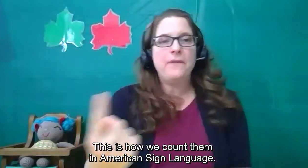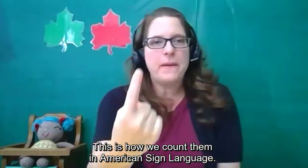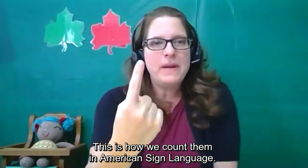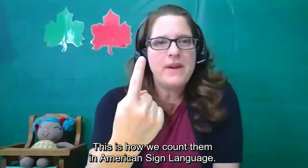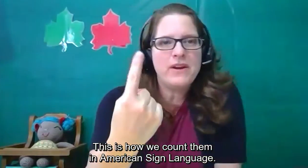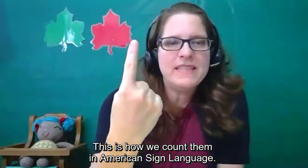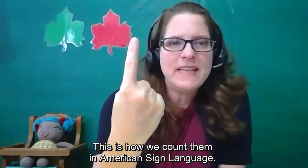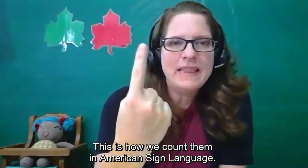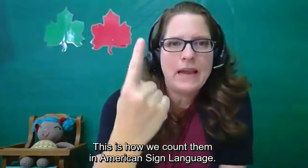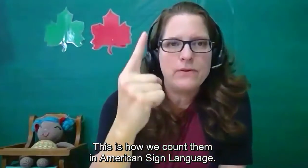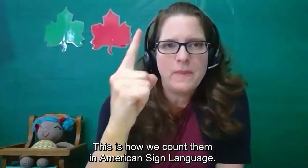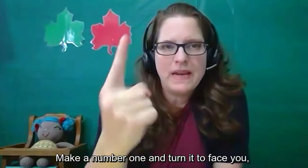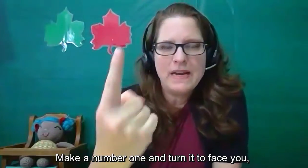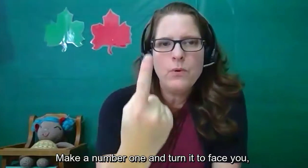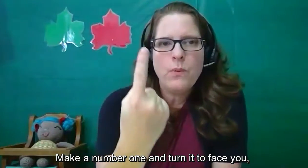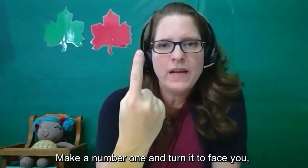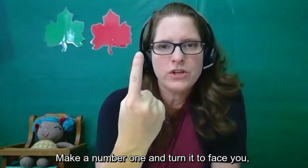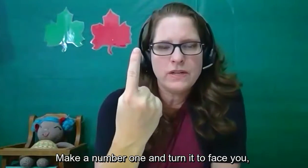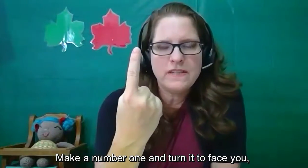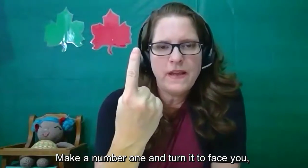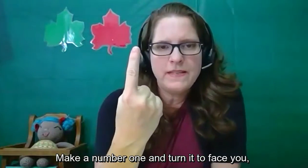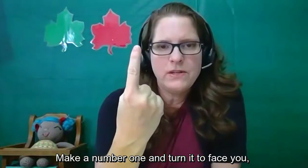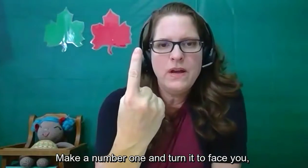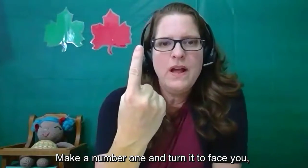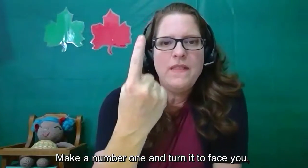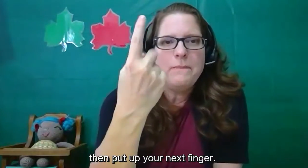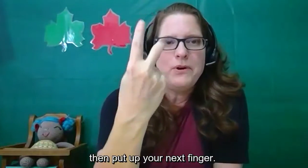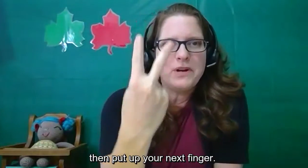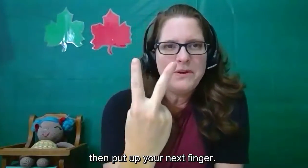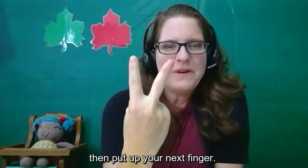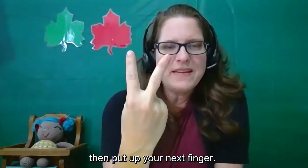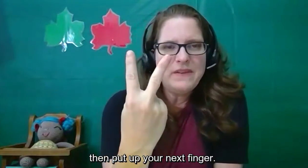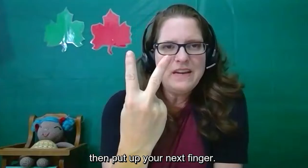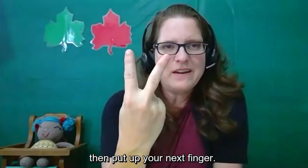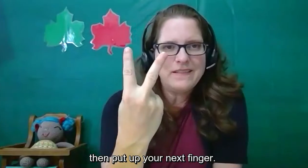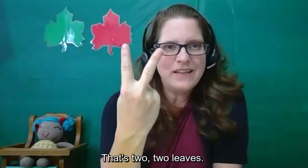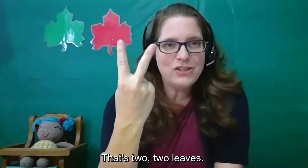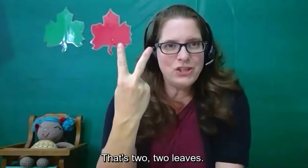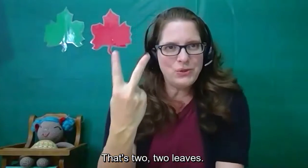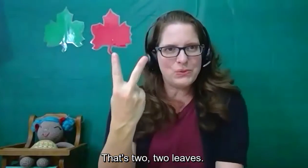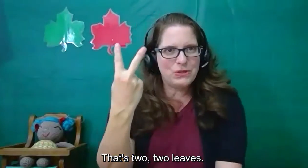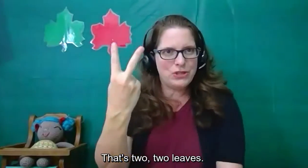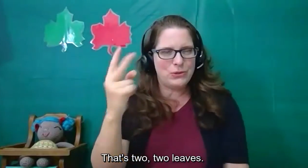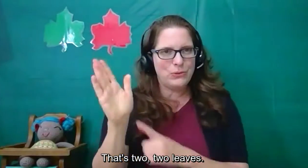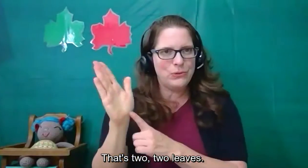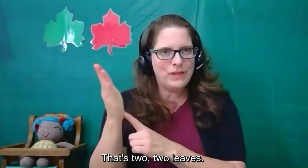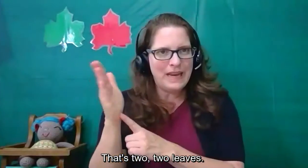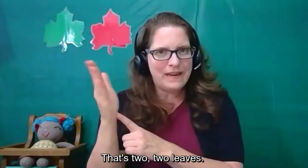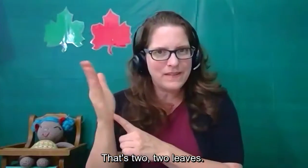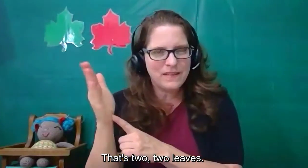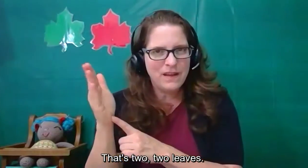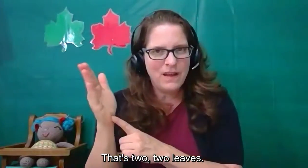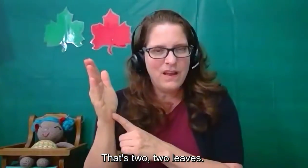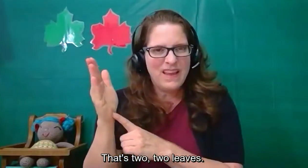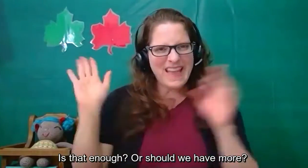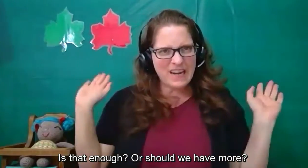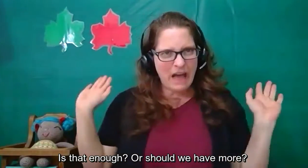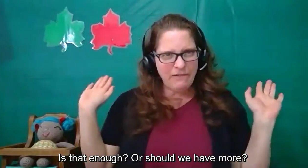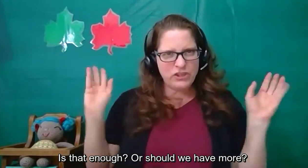them in American Sign Language. Make a number 1 and turn it to face you. Then put up your next finger. That's 2. 2 leaves. Is that enough, or should we